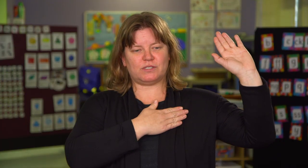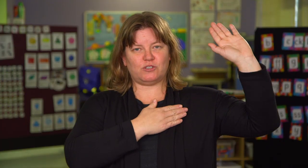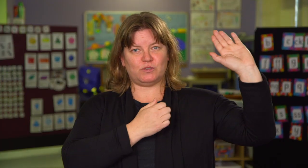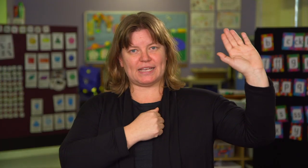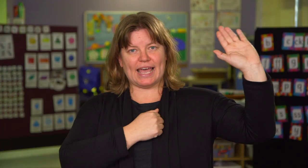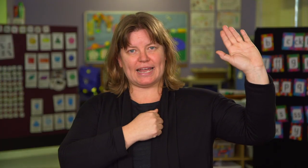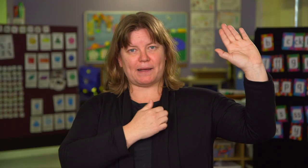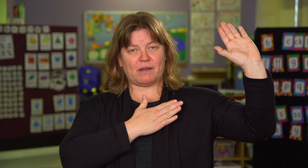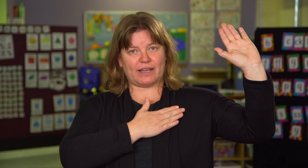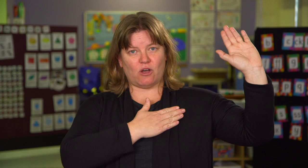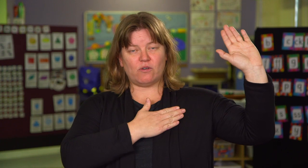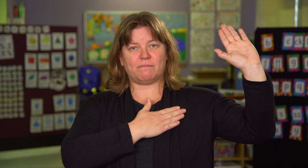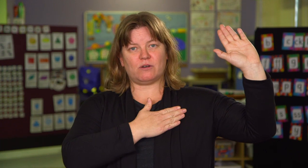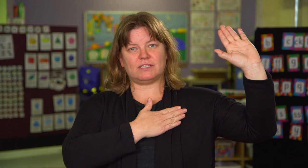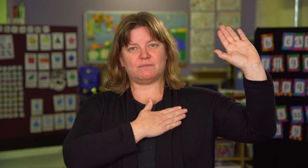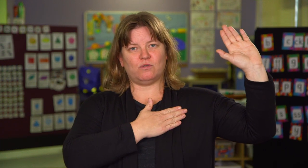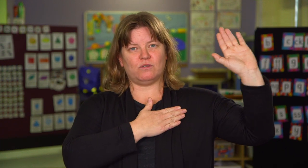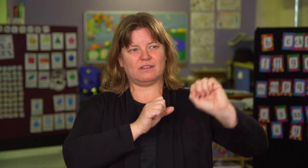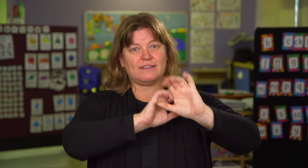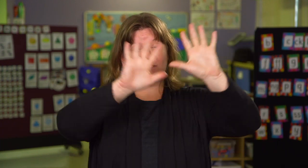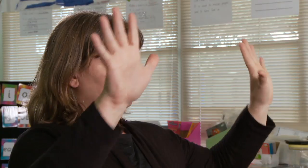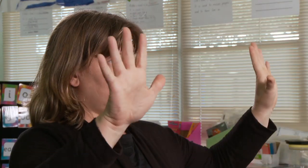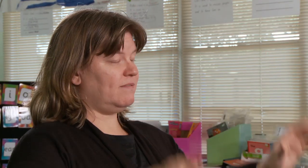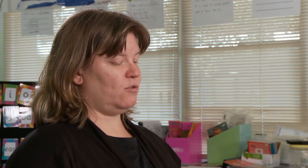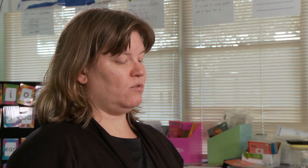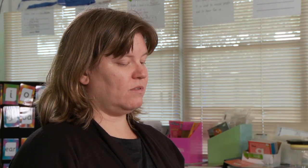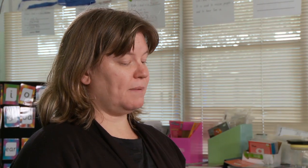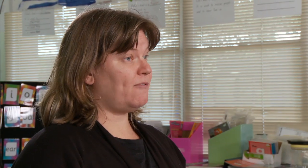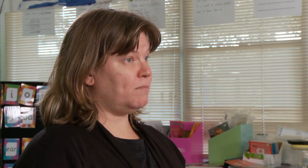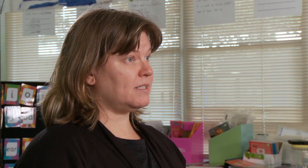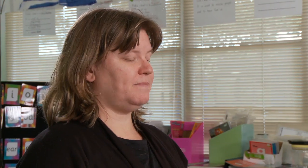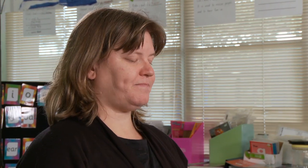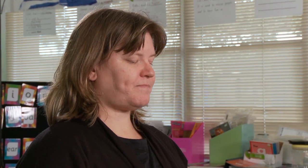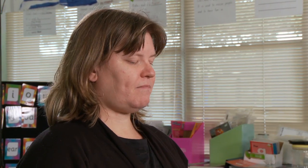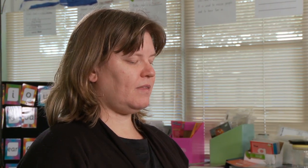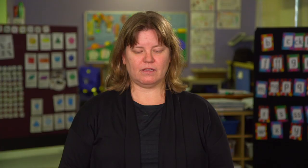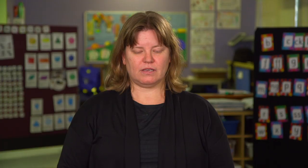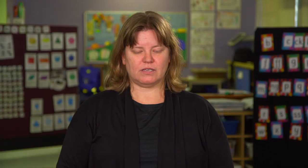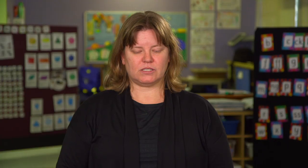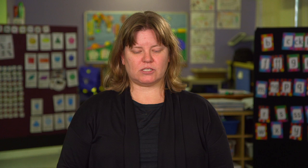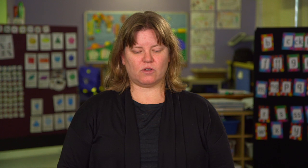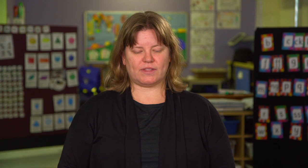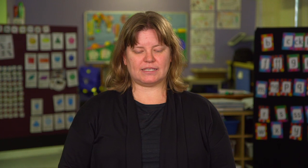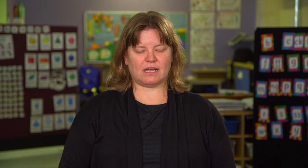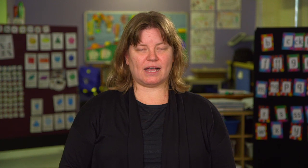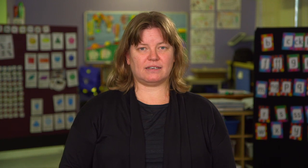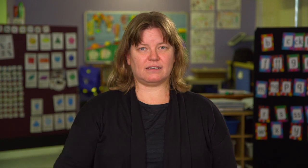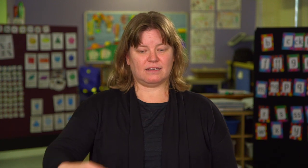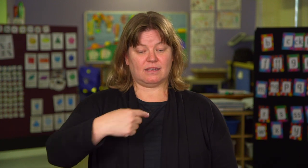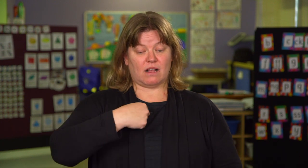to use their hand up like an oath because it's more visual for their performance. So they signed,